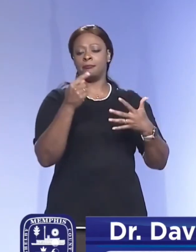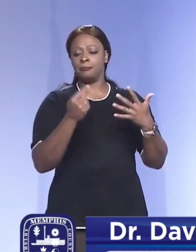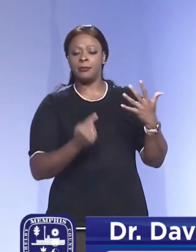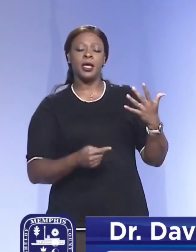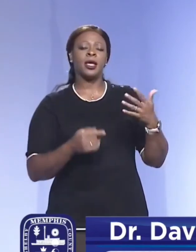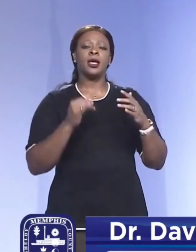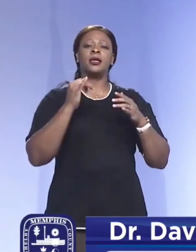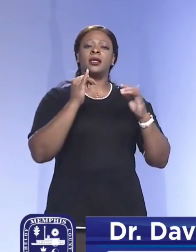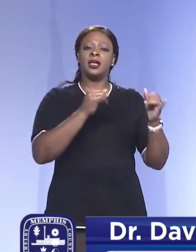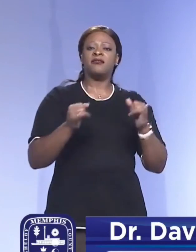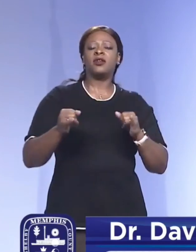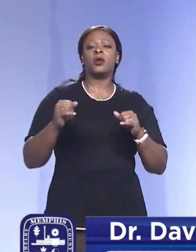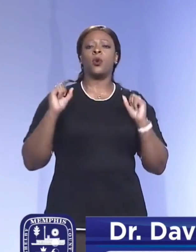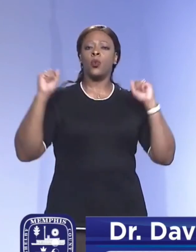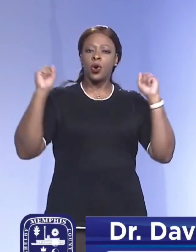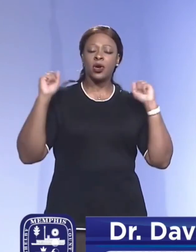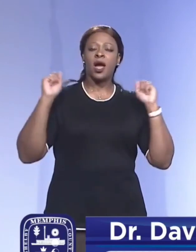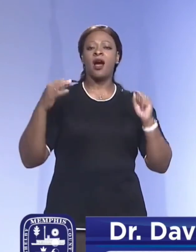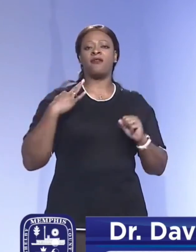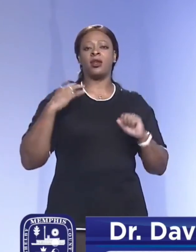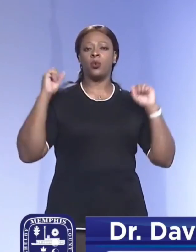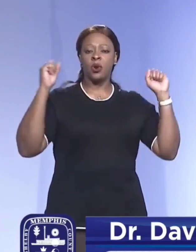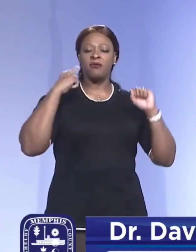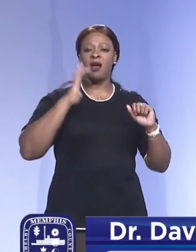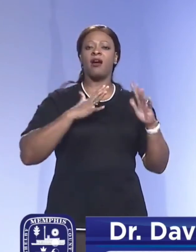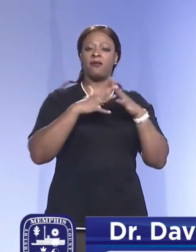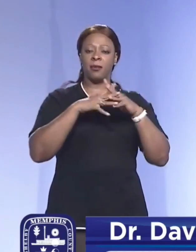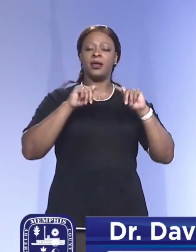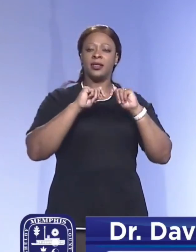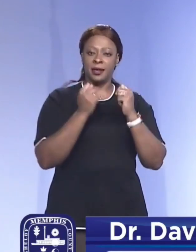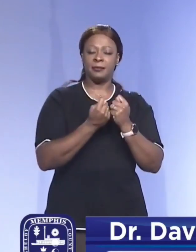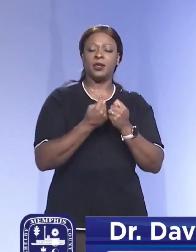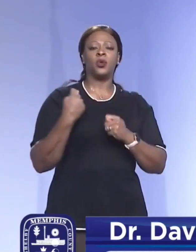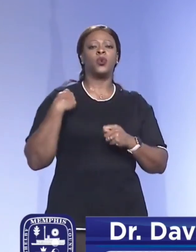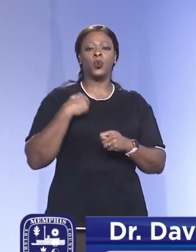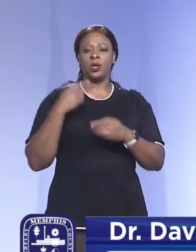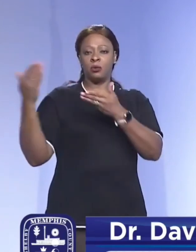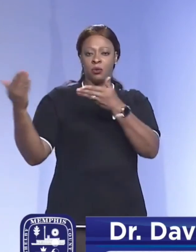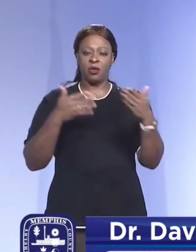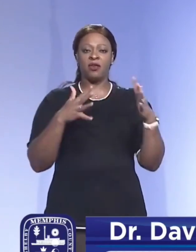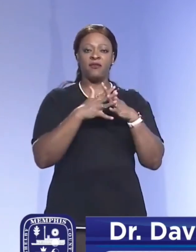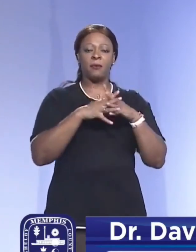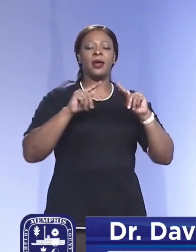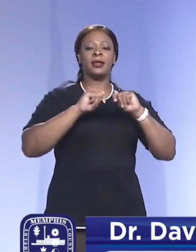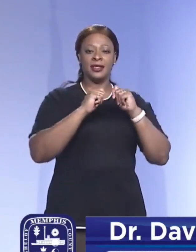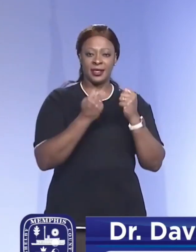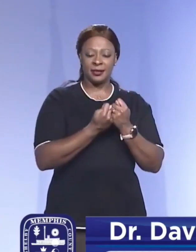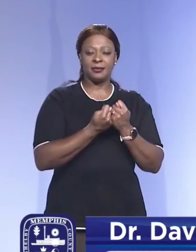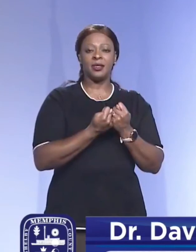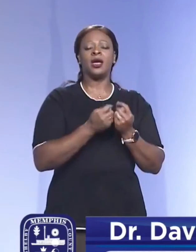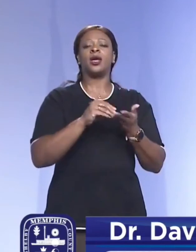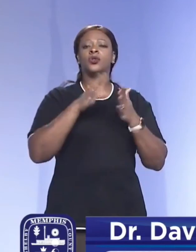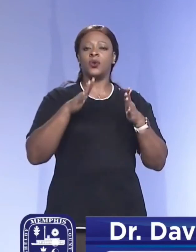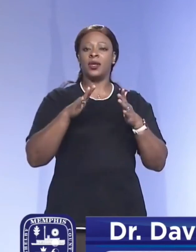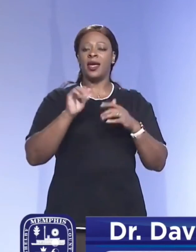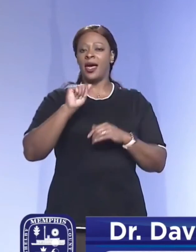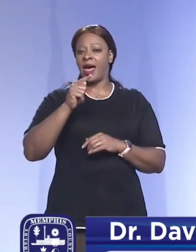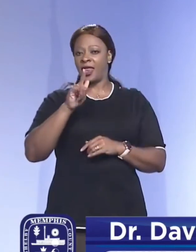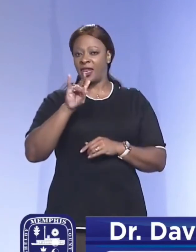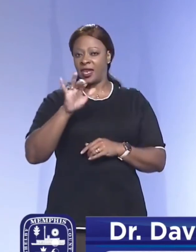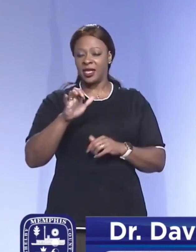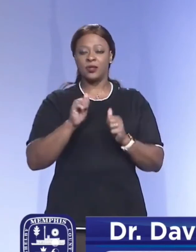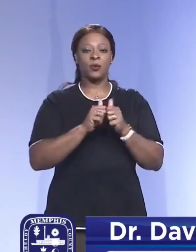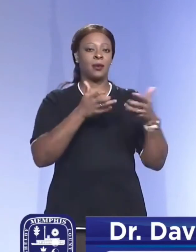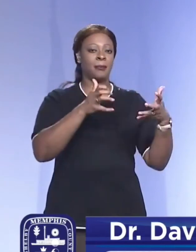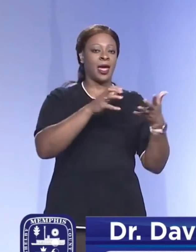individual workouts, voluntary workouts for our football team. We brought the football team, our student athletes in, along with